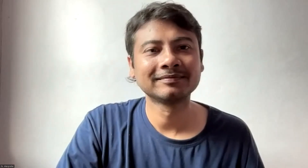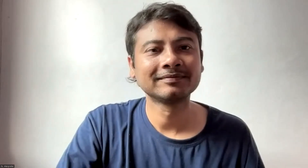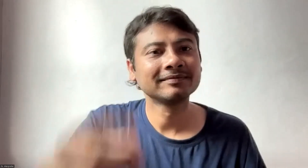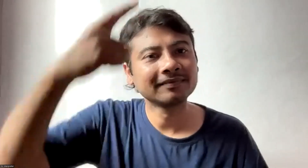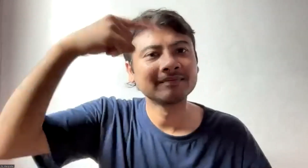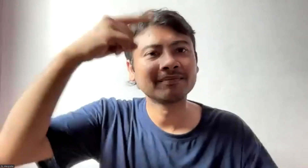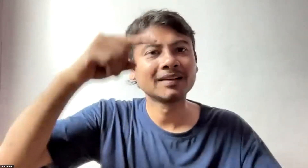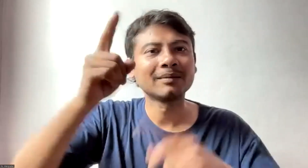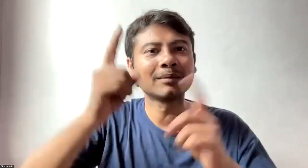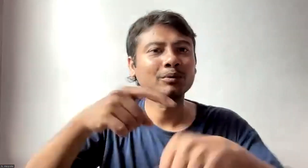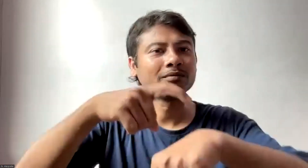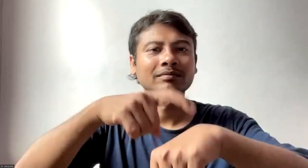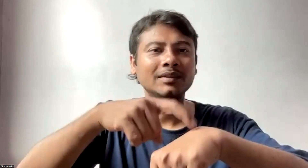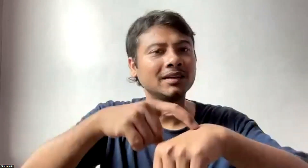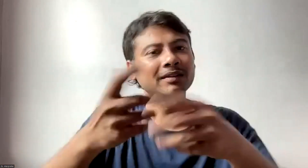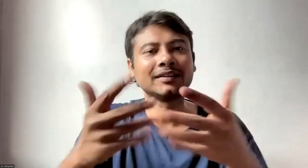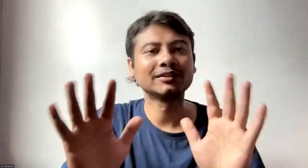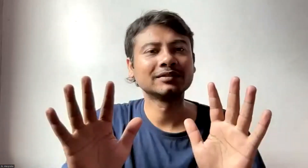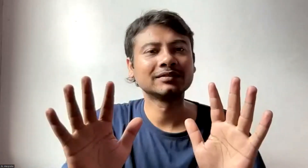Thank you, sir.